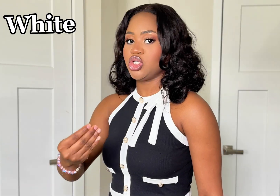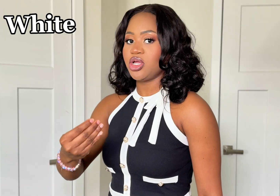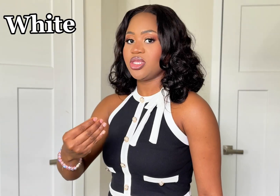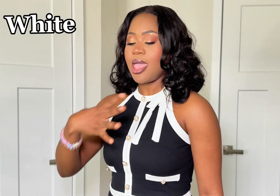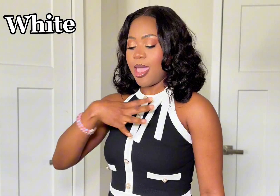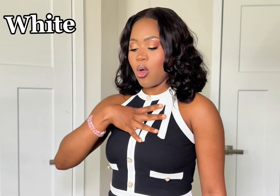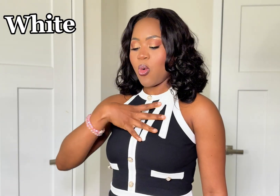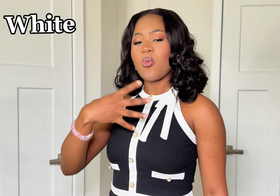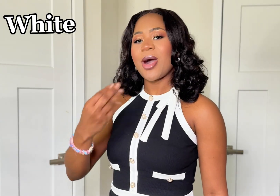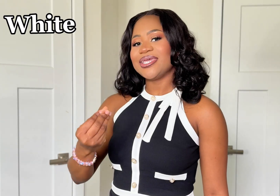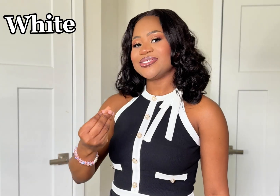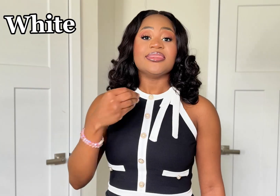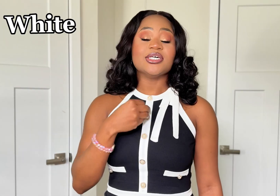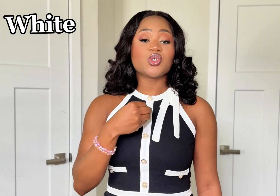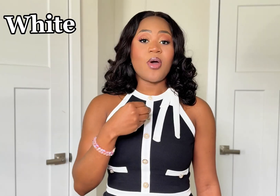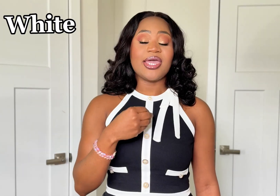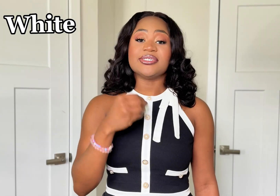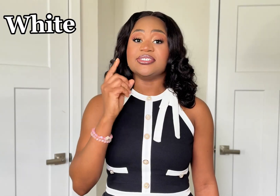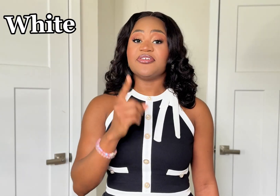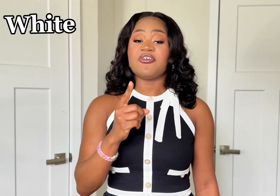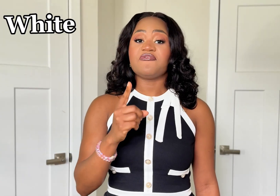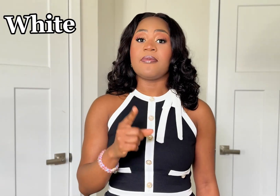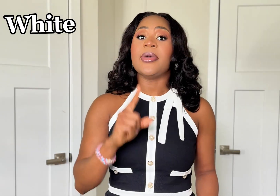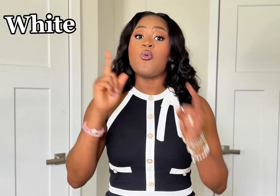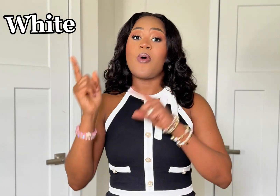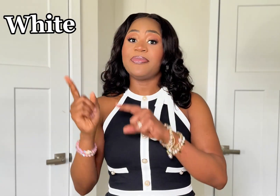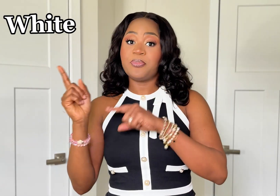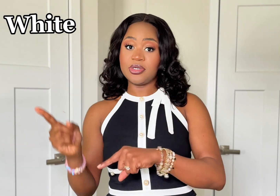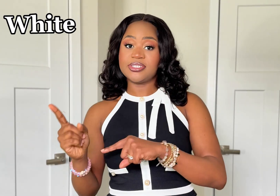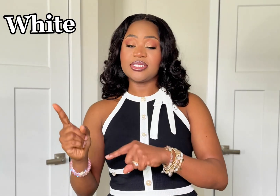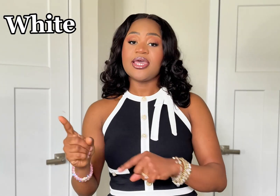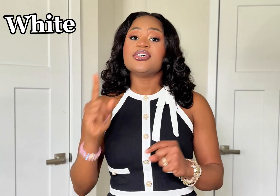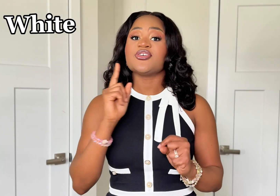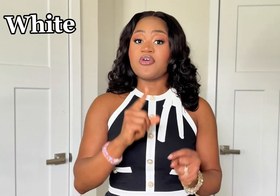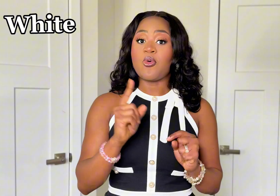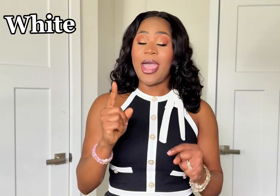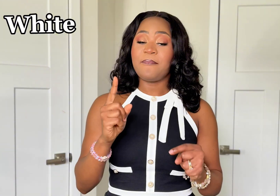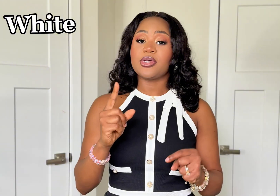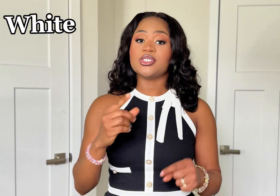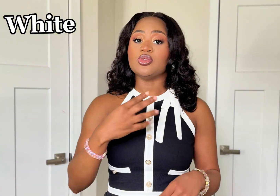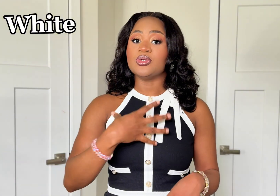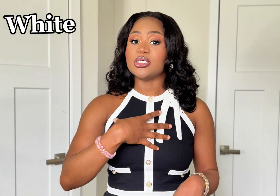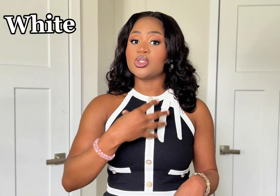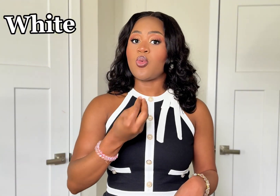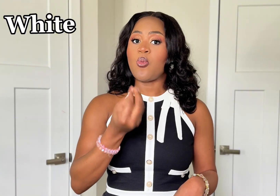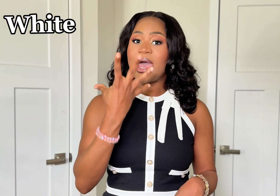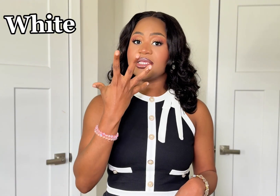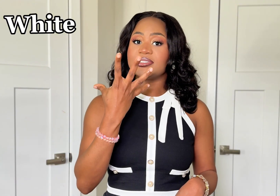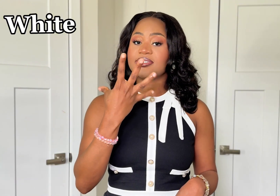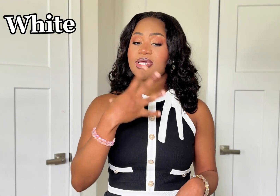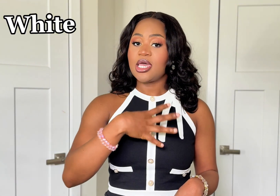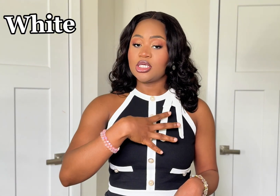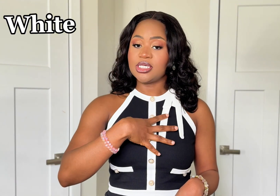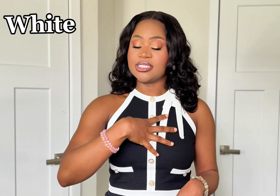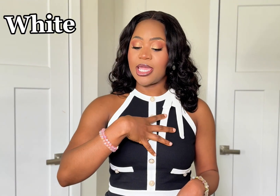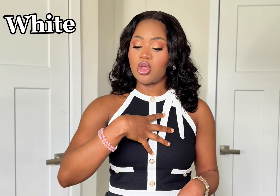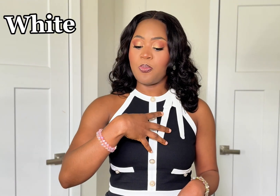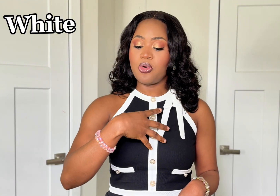shirt. White. This white is different from a white person. So for a white person, you do this, white. So it's like you're pulling